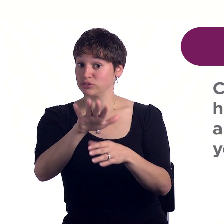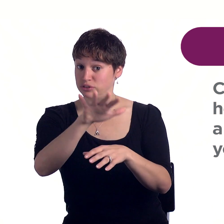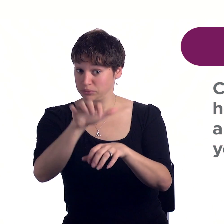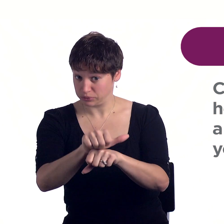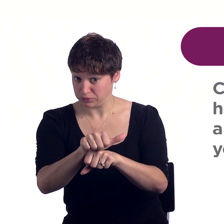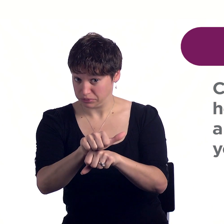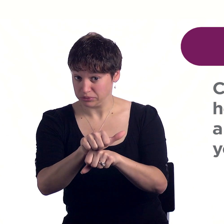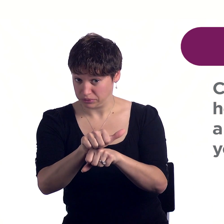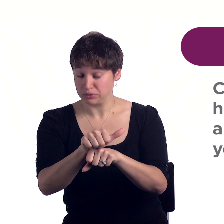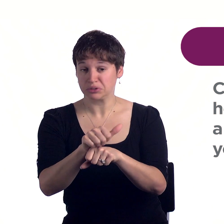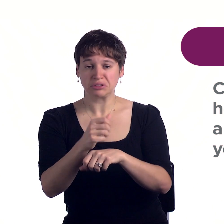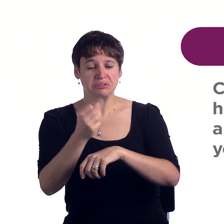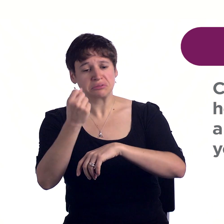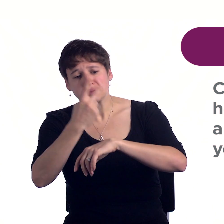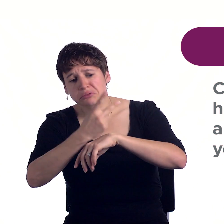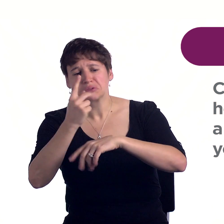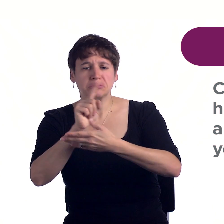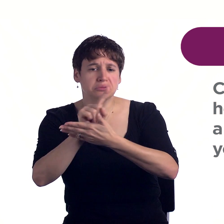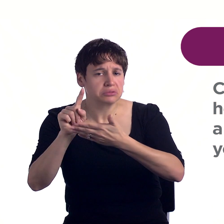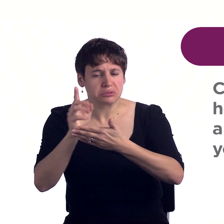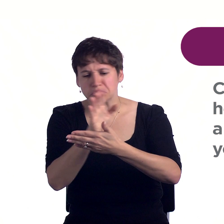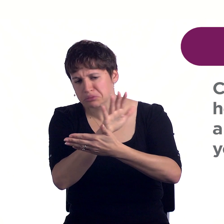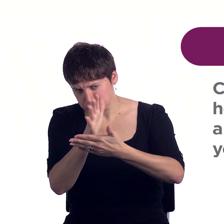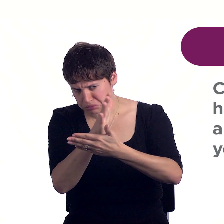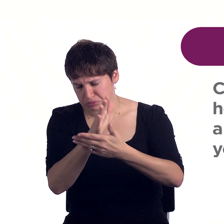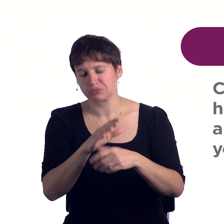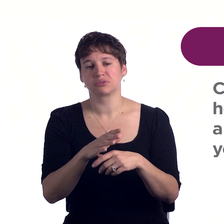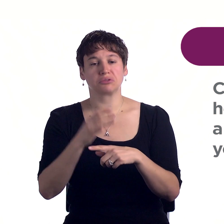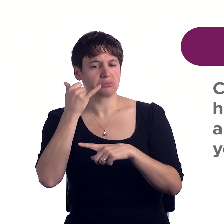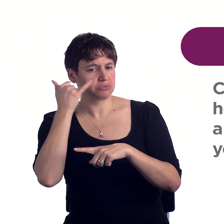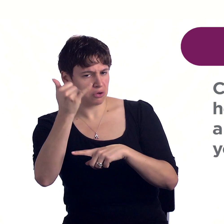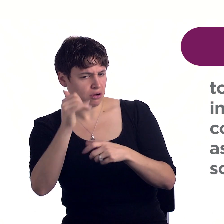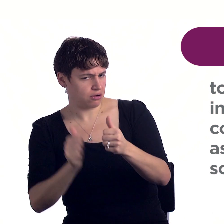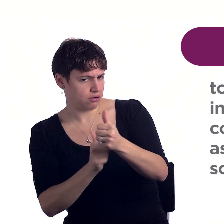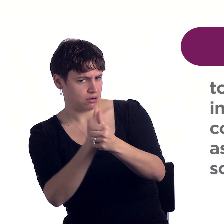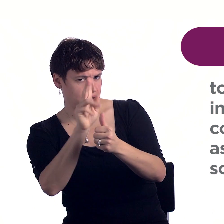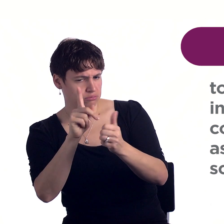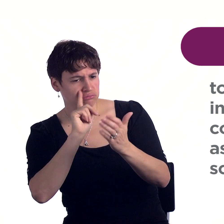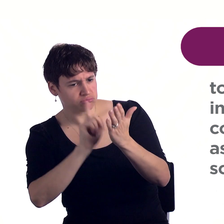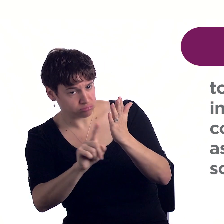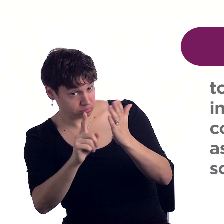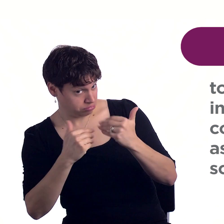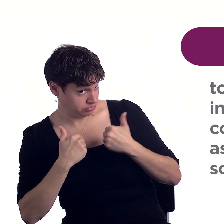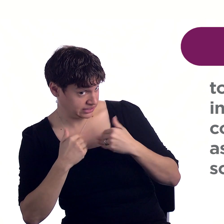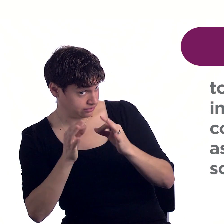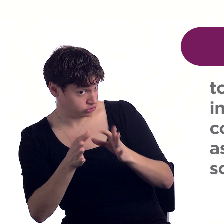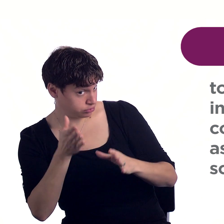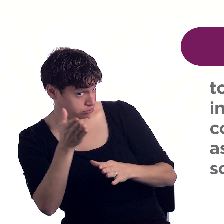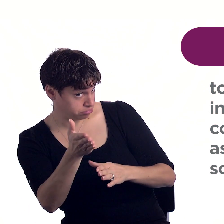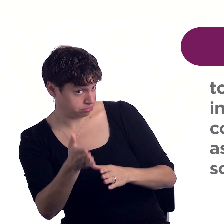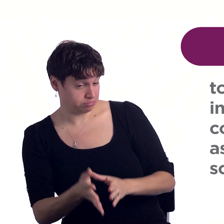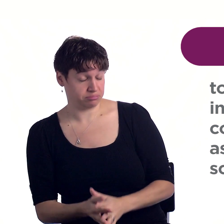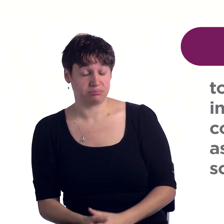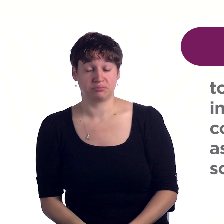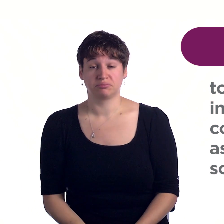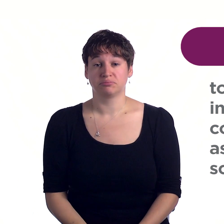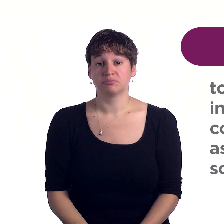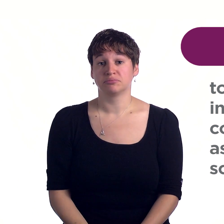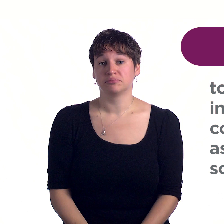Check with your healthcare team a few days before your appointment to make sure an interpreter or other communication assistance has